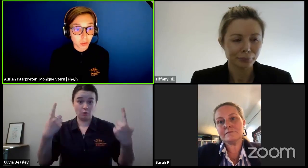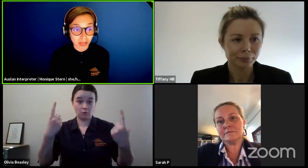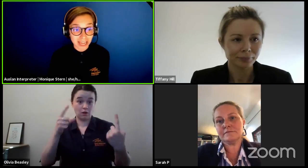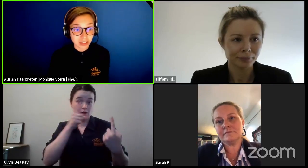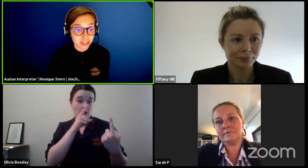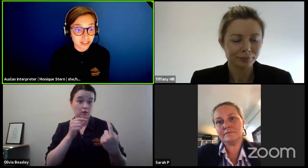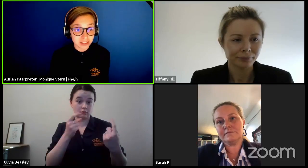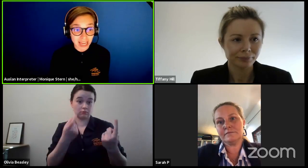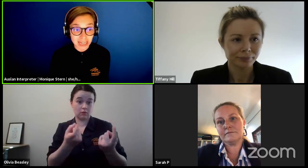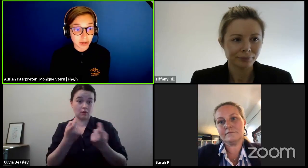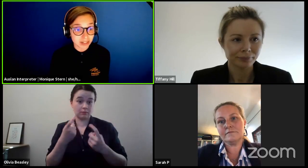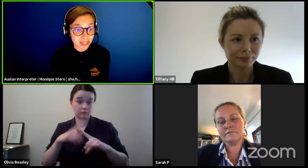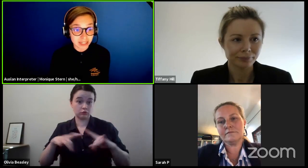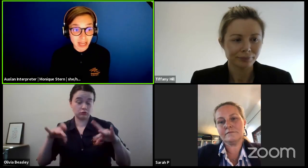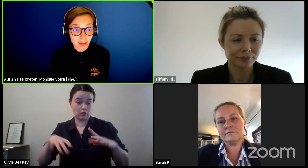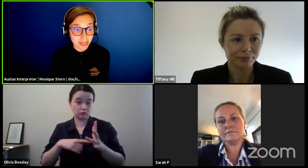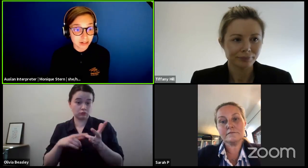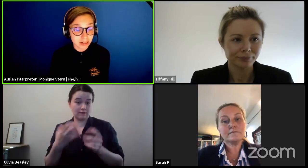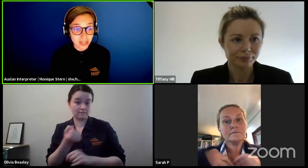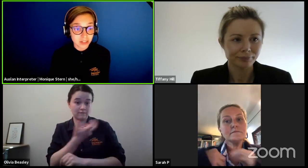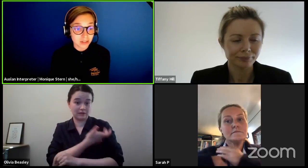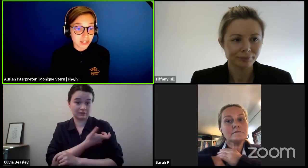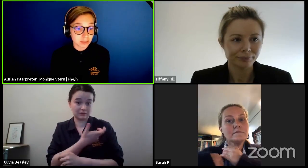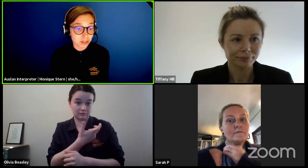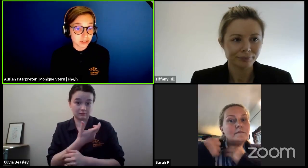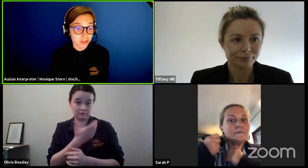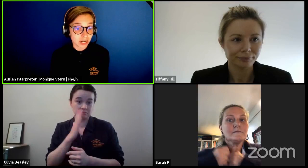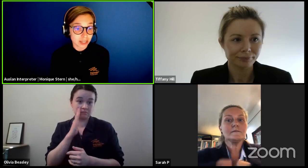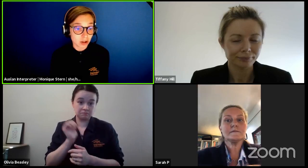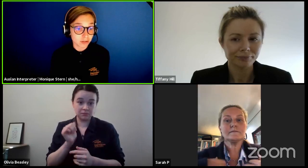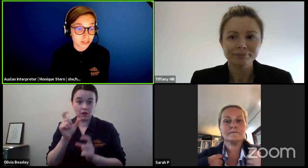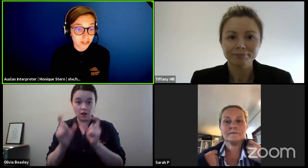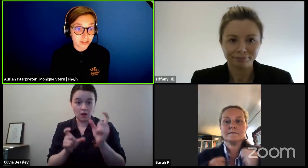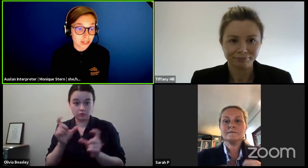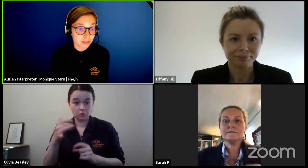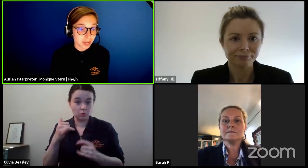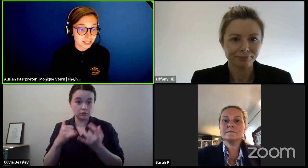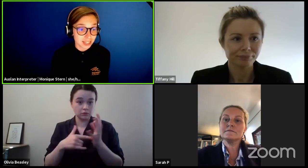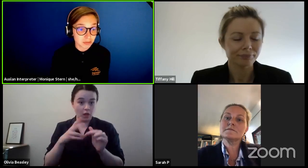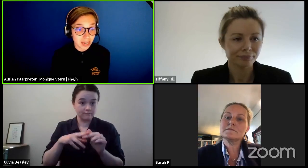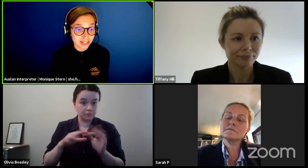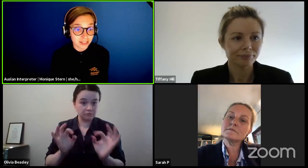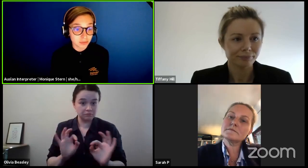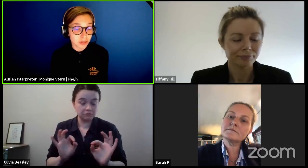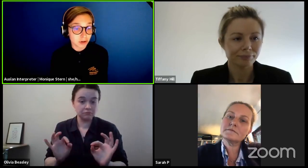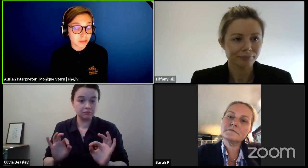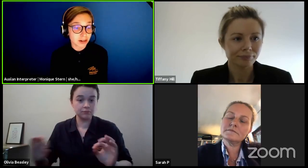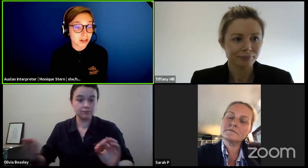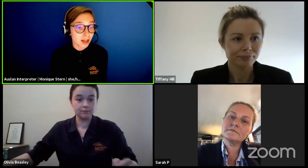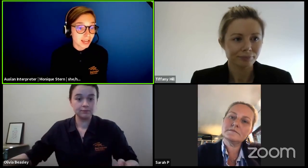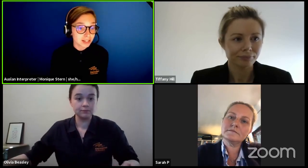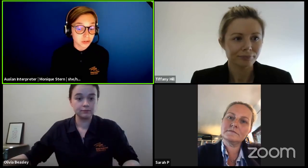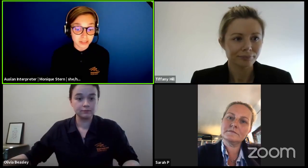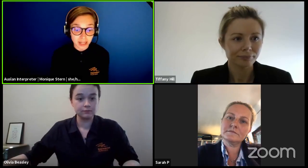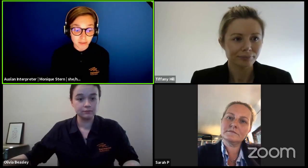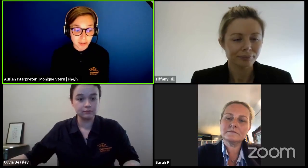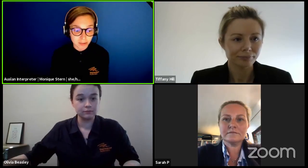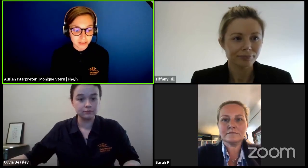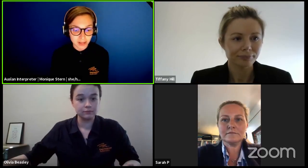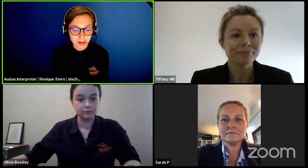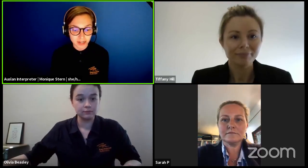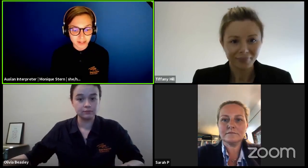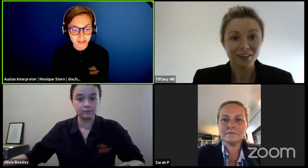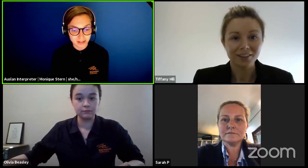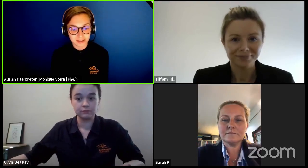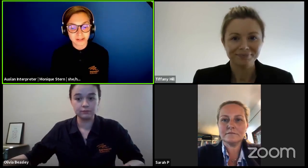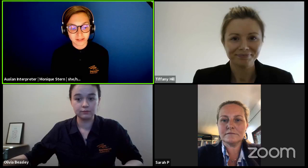Great. So all ages, anyone can come in to the Expression Australia office to receive a vaccine, regardless of whether or not they're a client or a staff